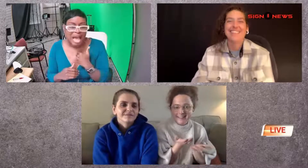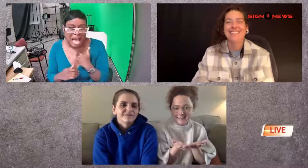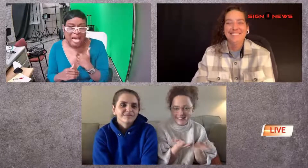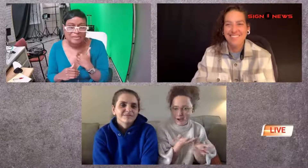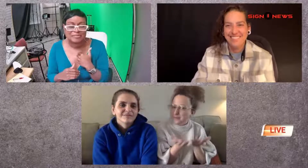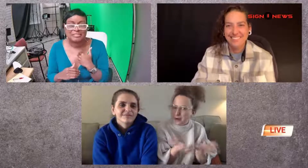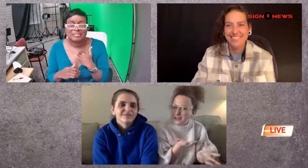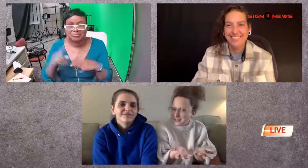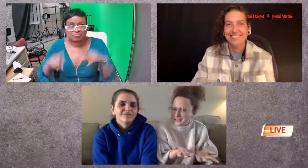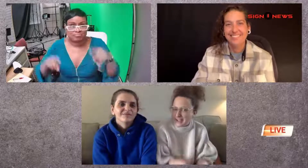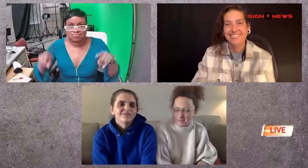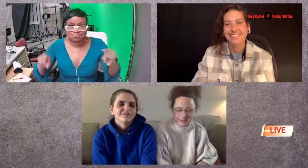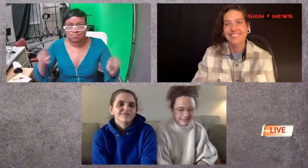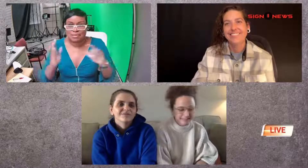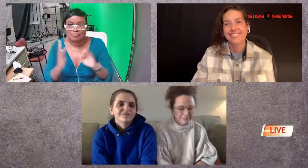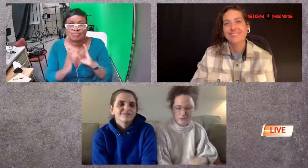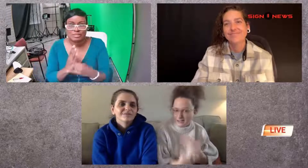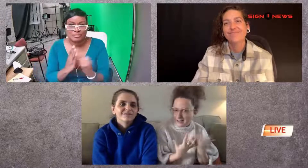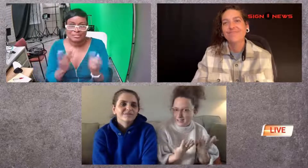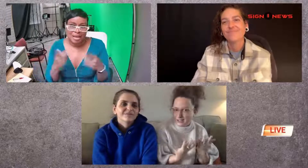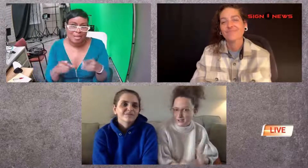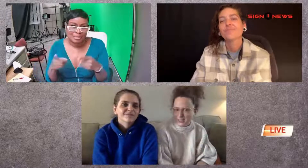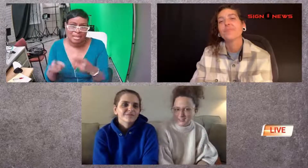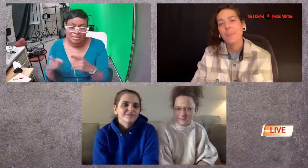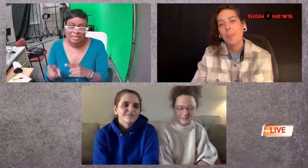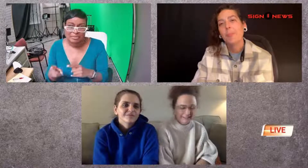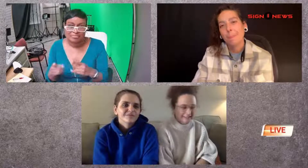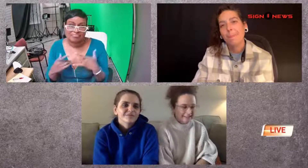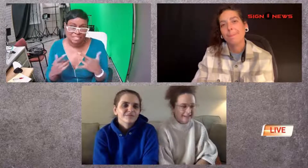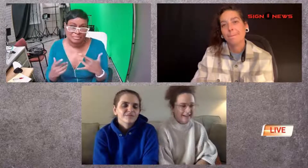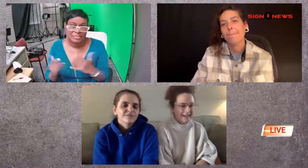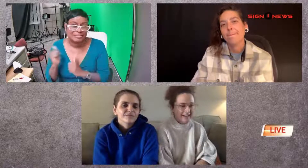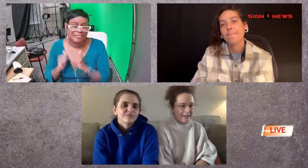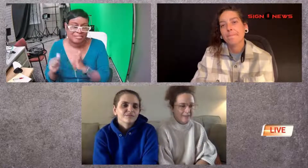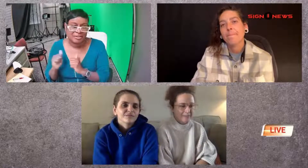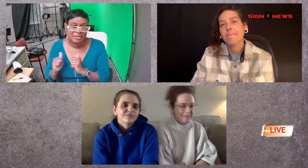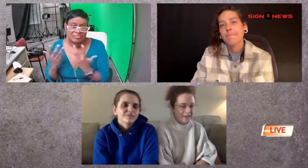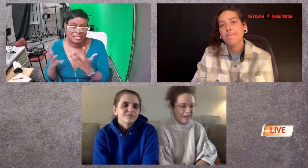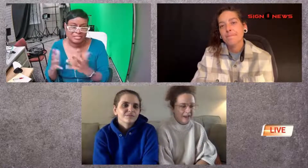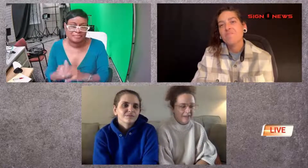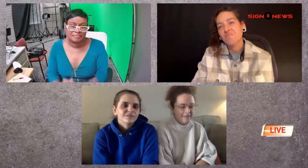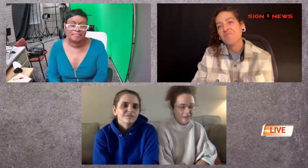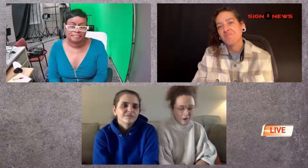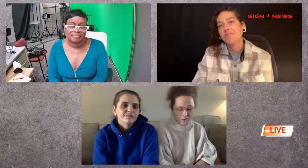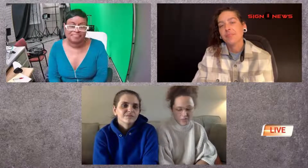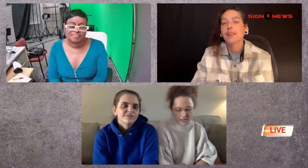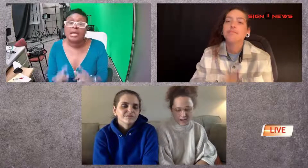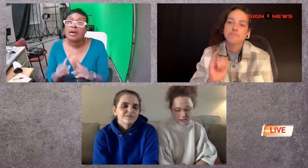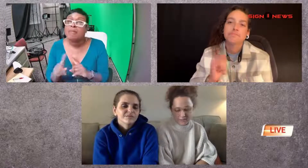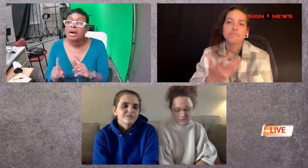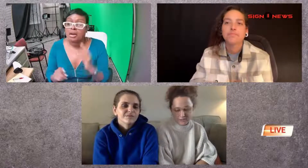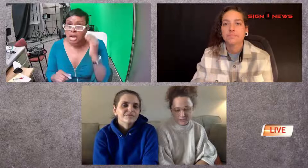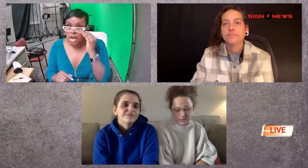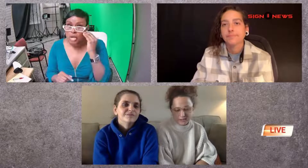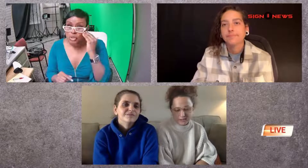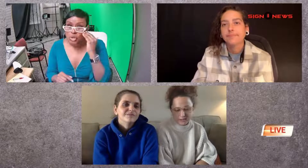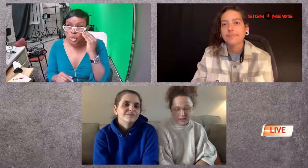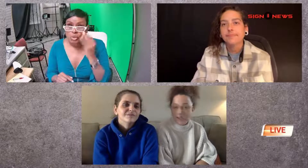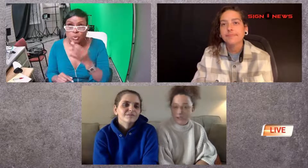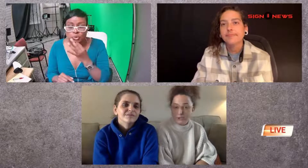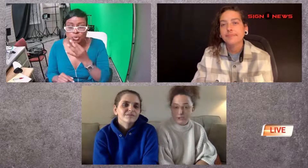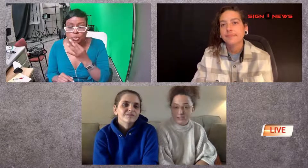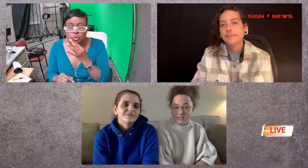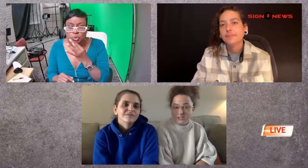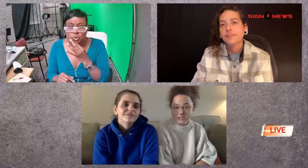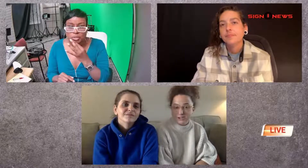many, projects happening. Mostly I just do theater. But I know that I'll be doing a